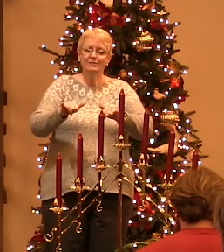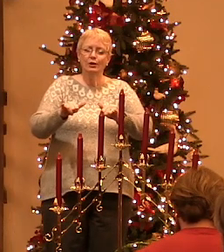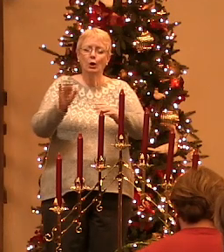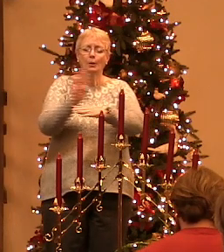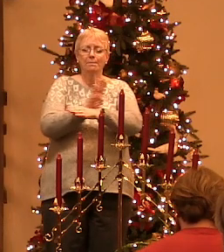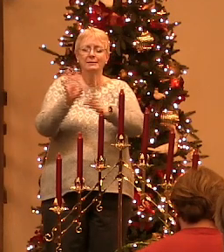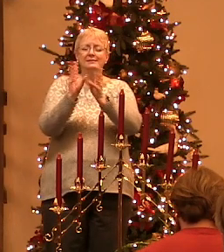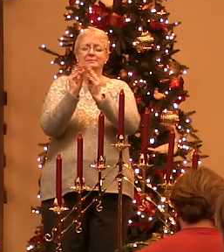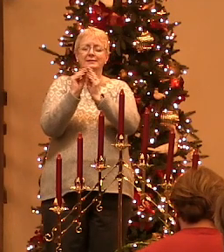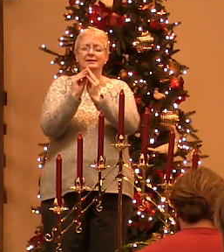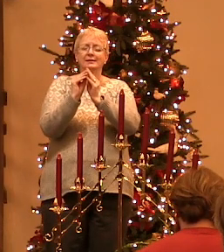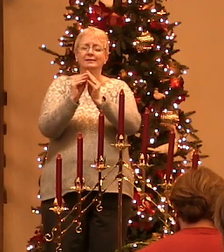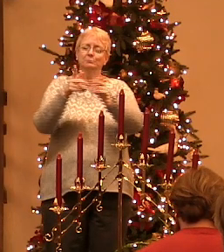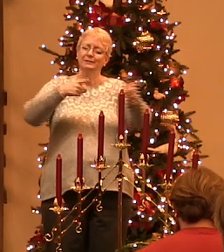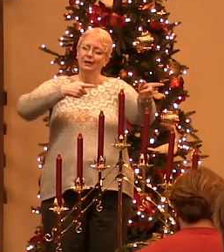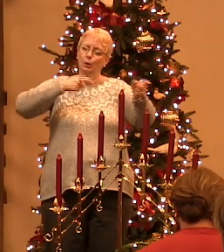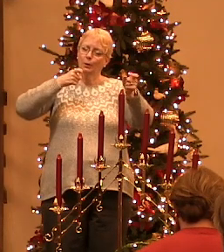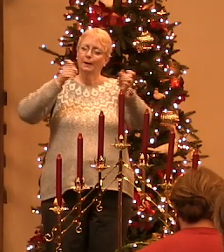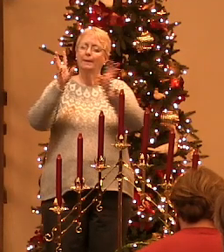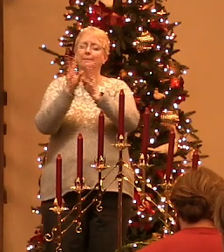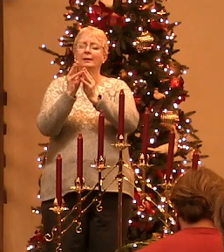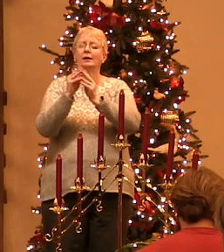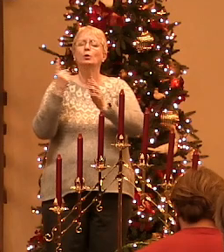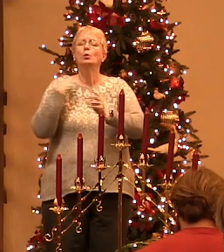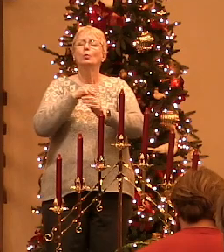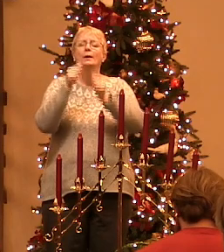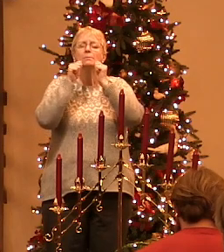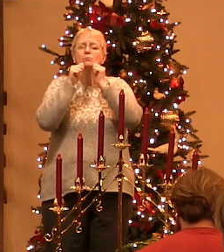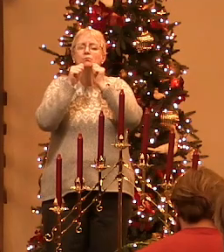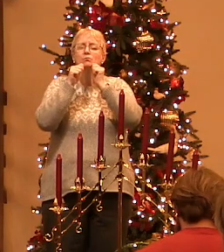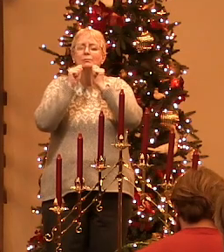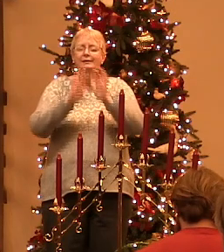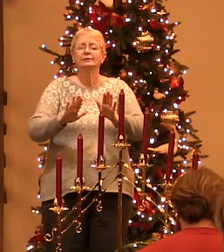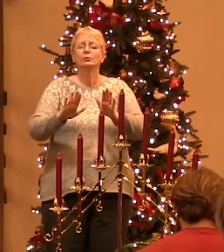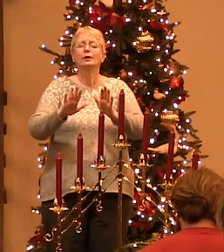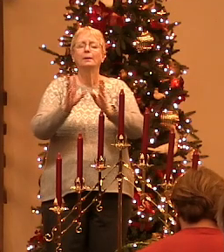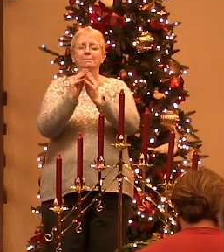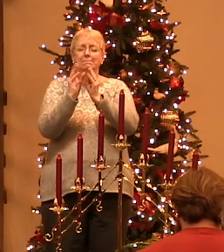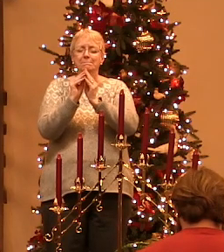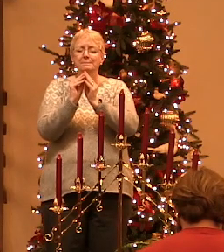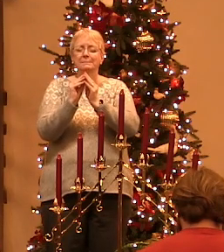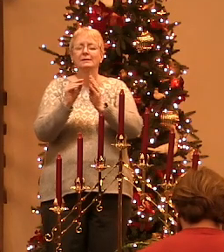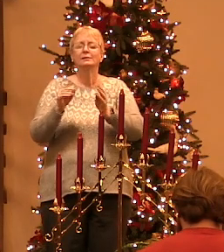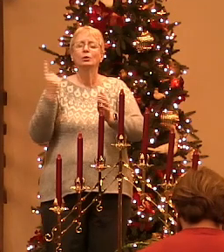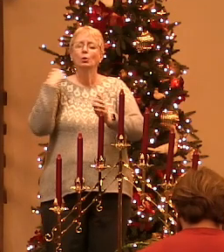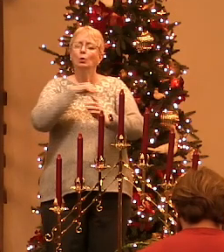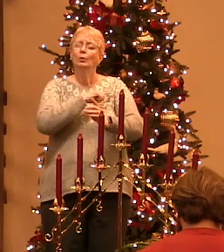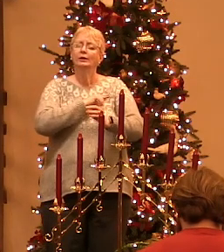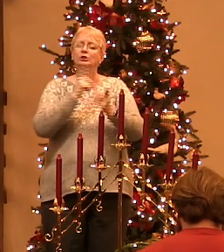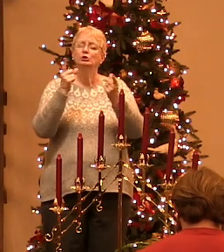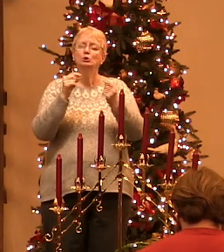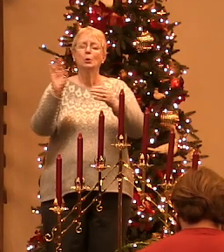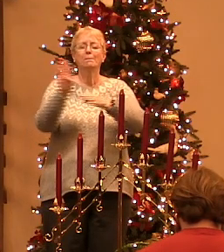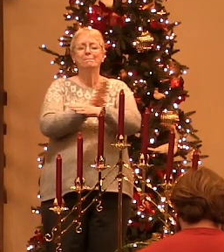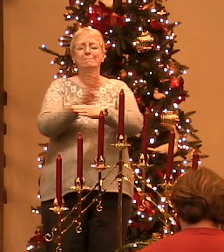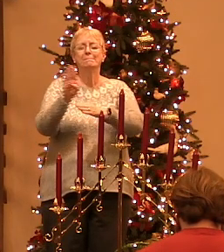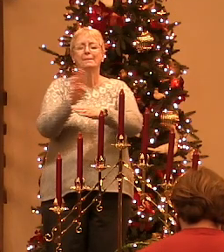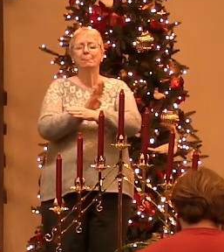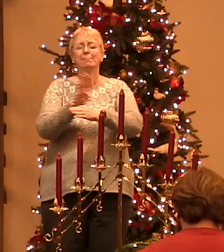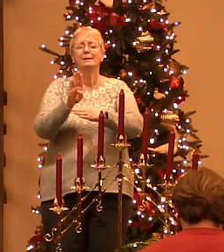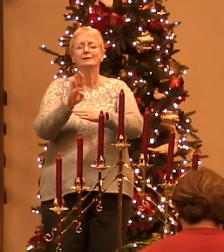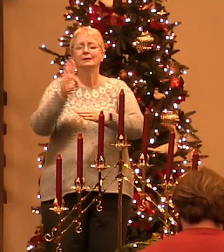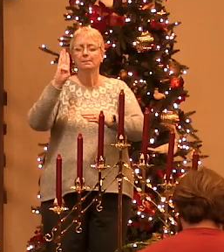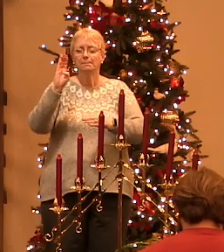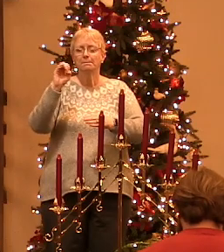business meeting that will be very quickly. Lord, we pray your blessings upon it. Lord, that as we do the business of